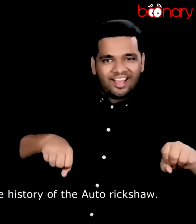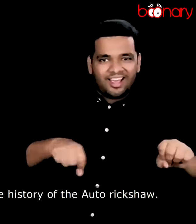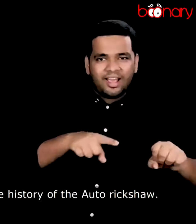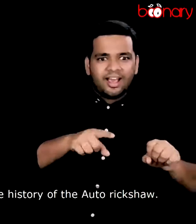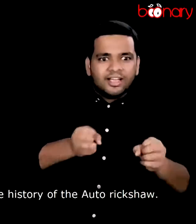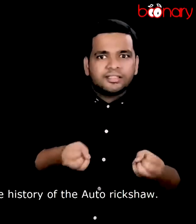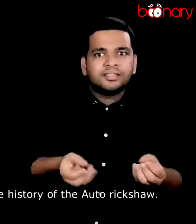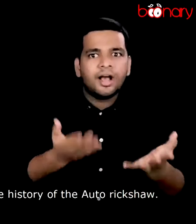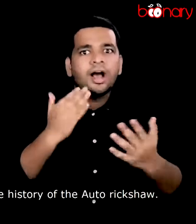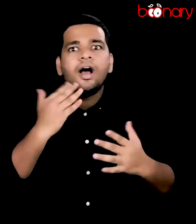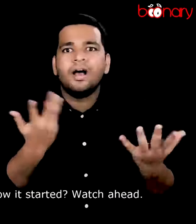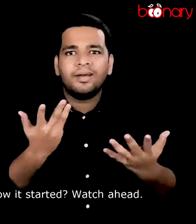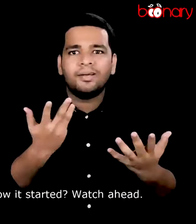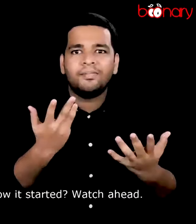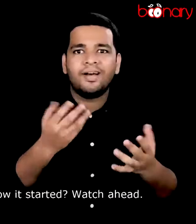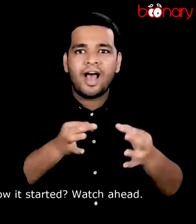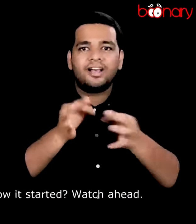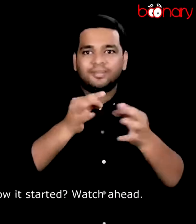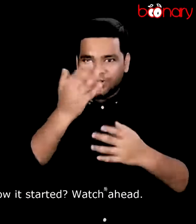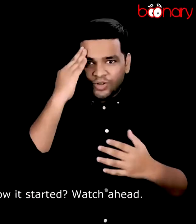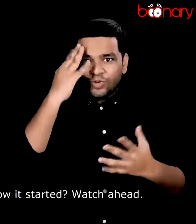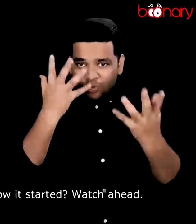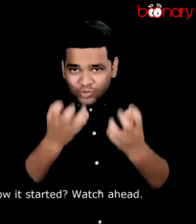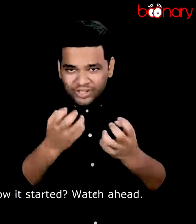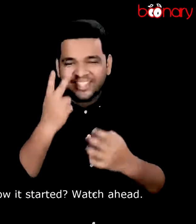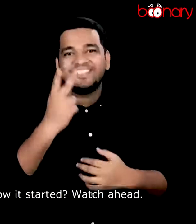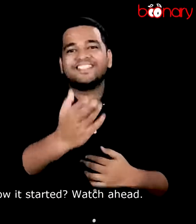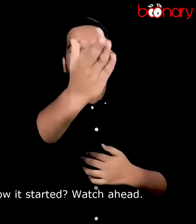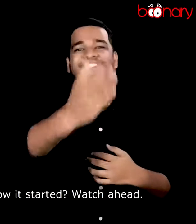rickshaw. Wanna know more about how it started? Watch ahead.